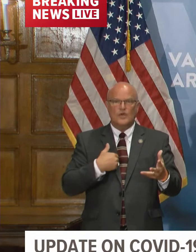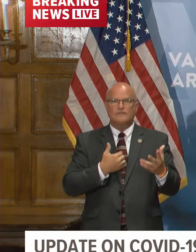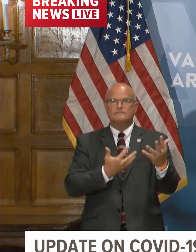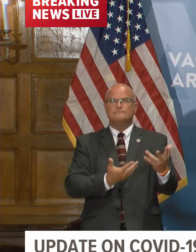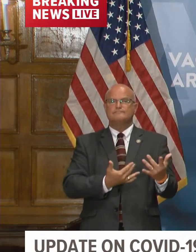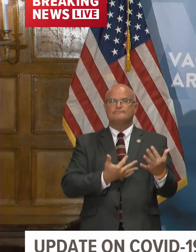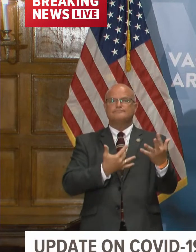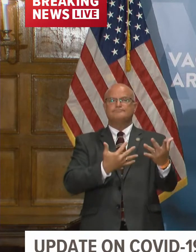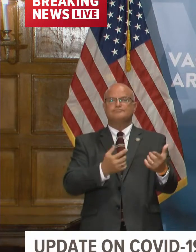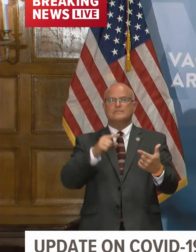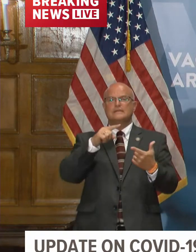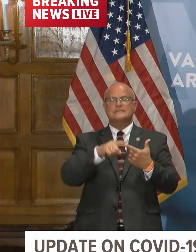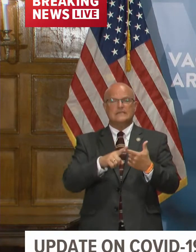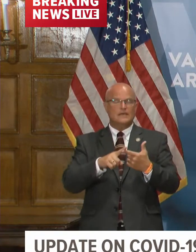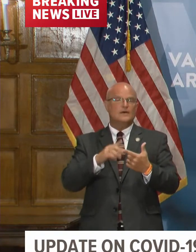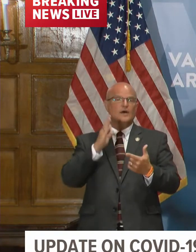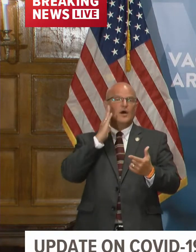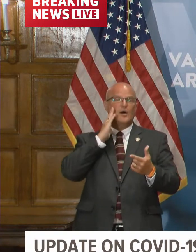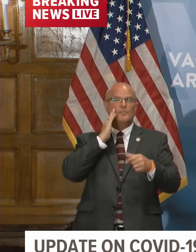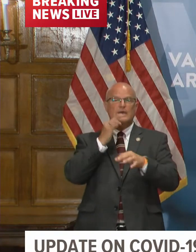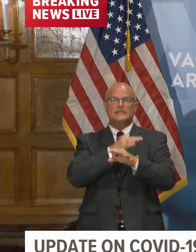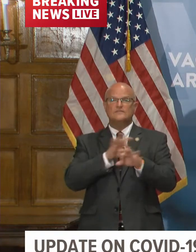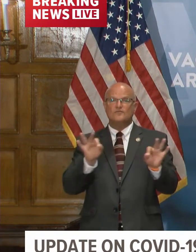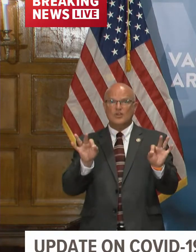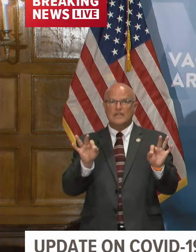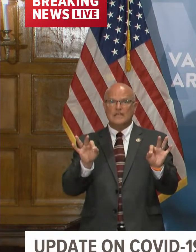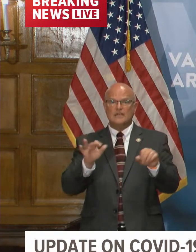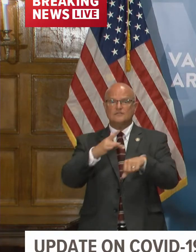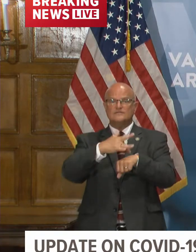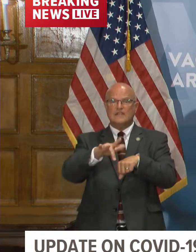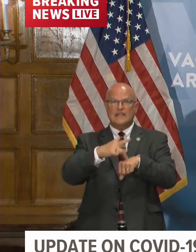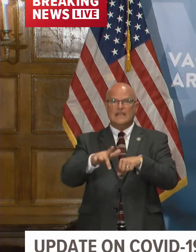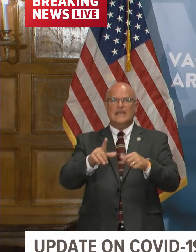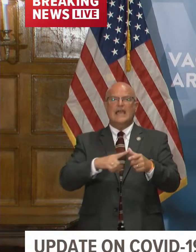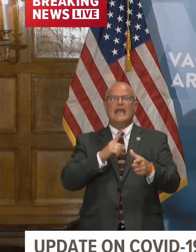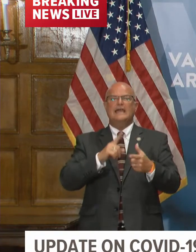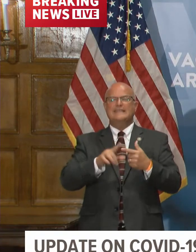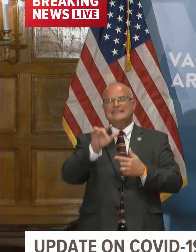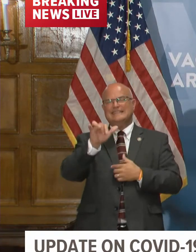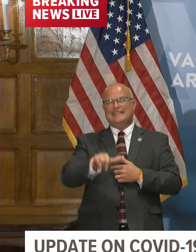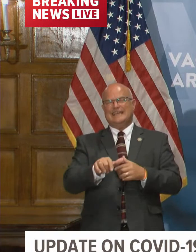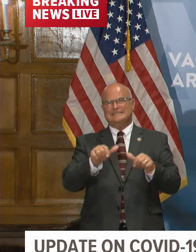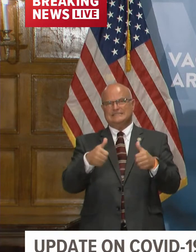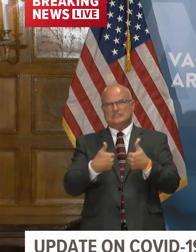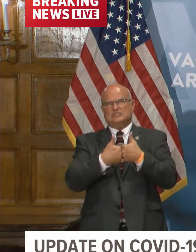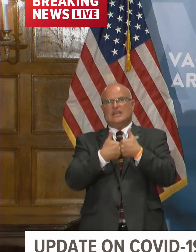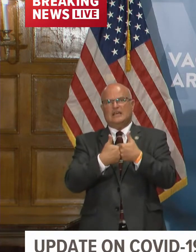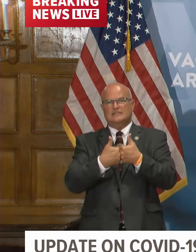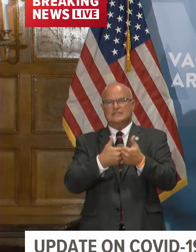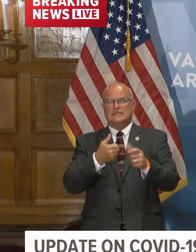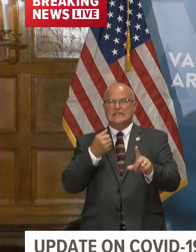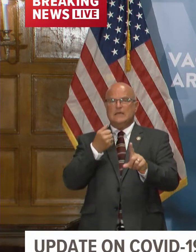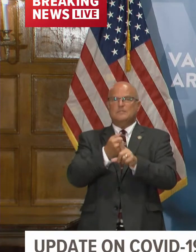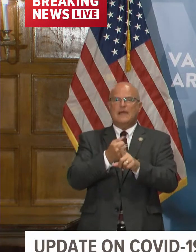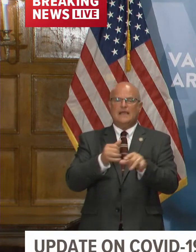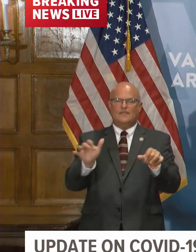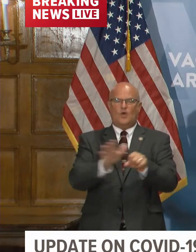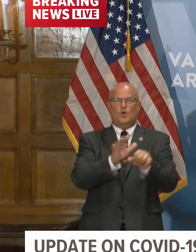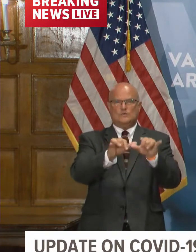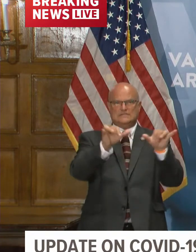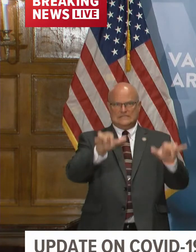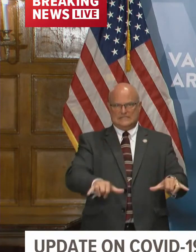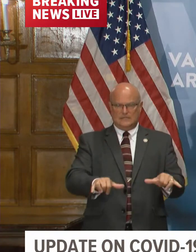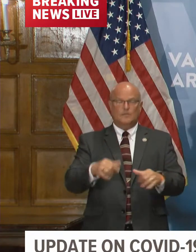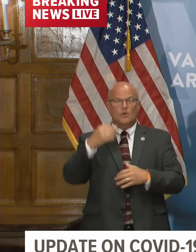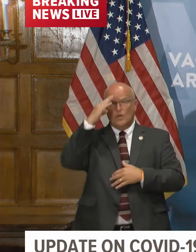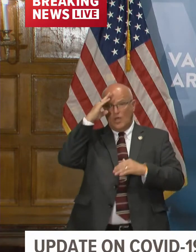wait until one is freed up. And that's the challenge that you get into, because that impacts the entire system. So we hope